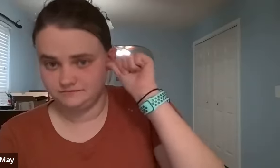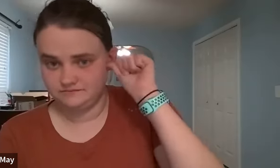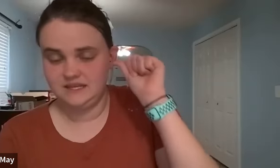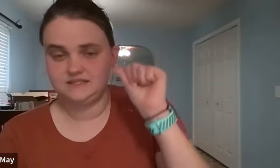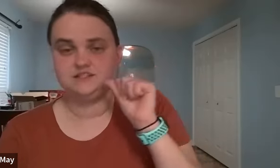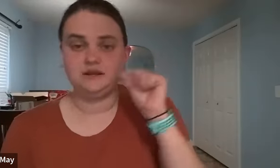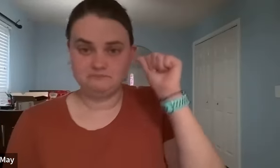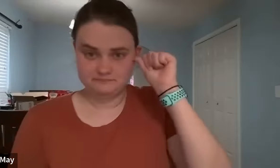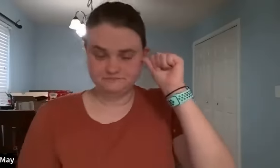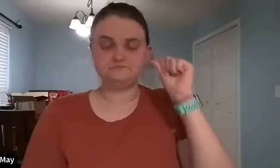Yesterday.